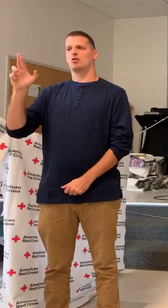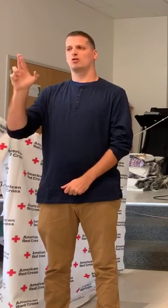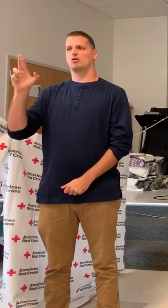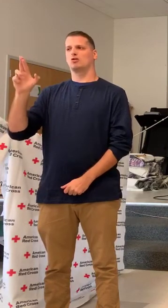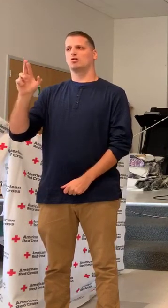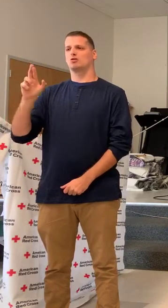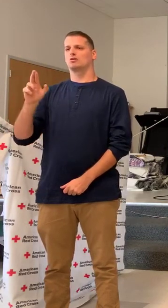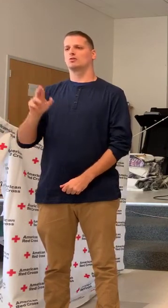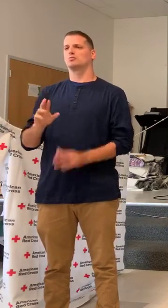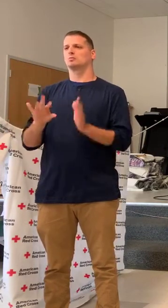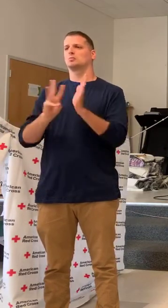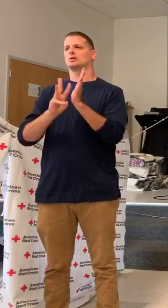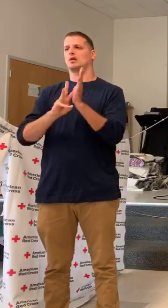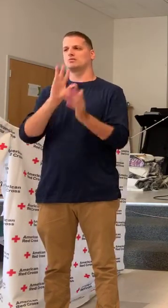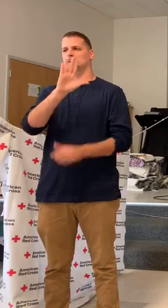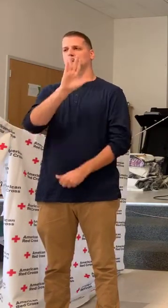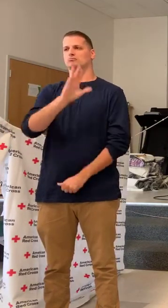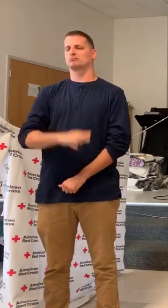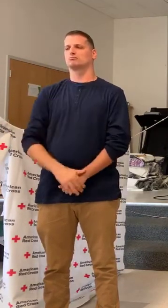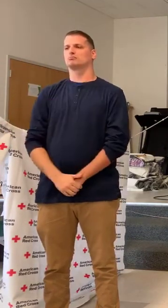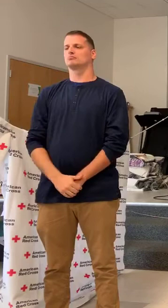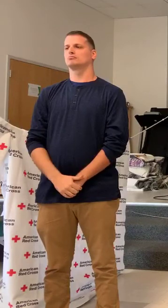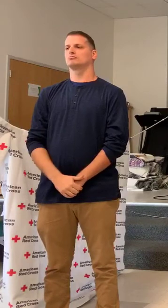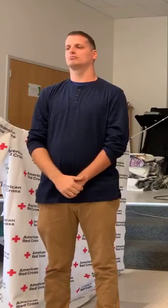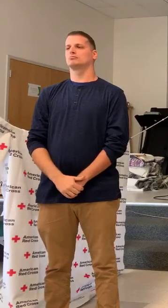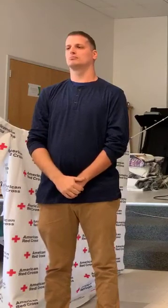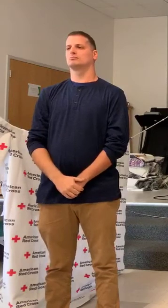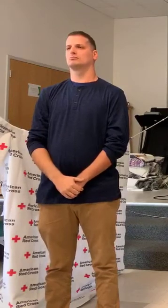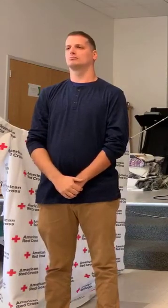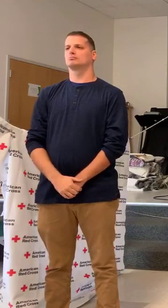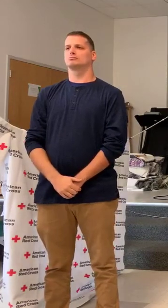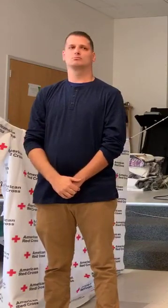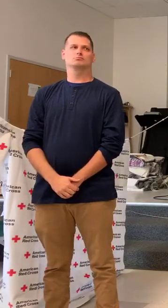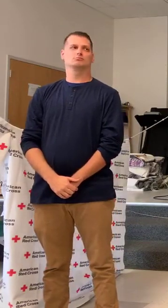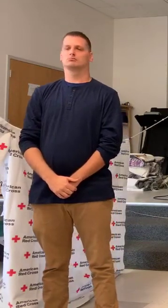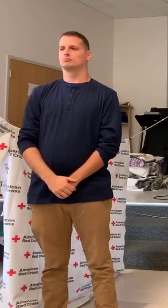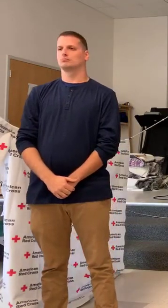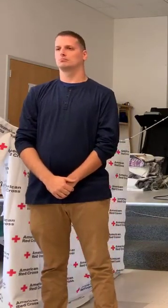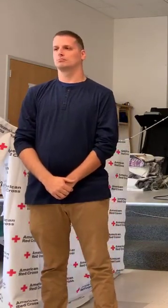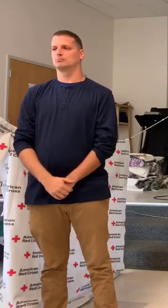to. We're going to be here. Okay, great. Thanks, Bill.